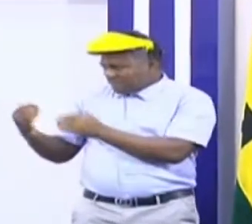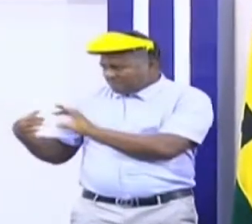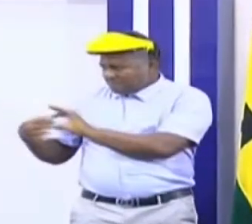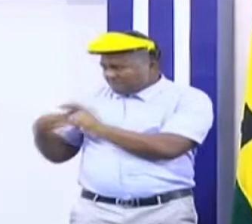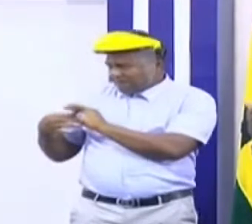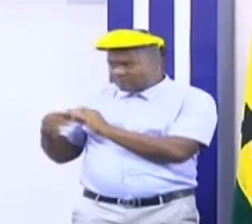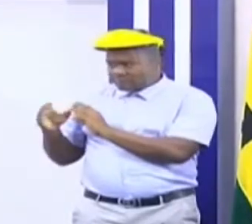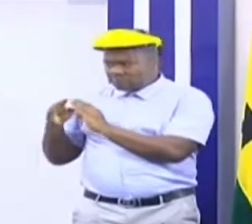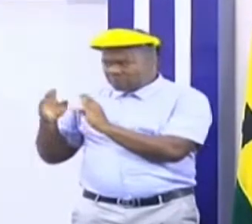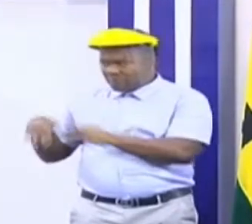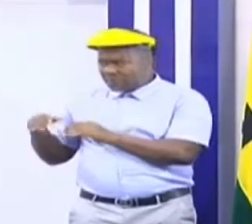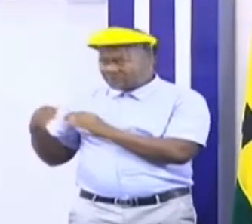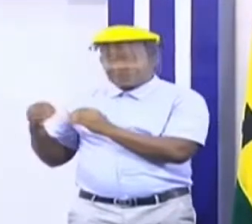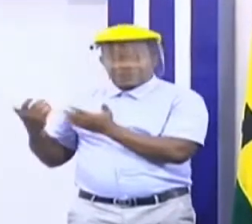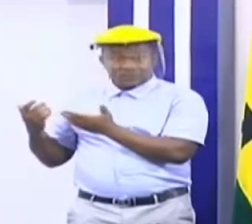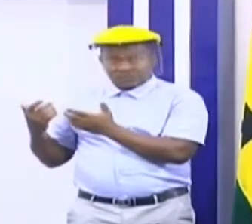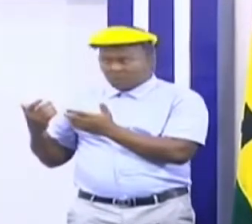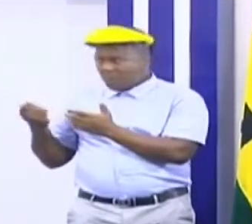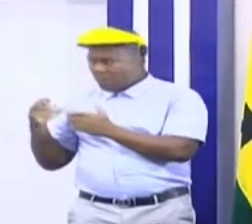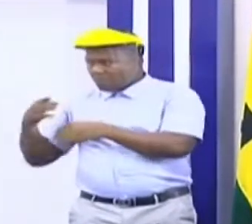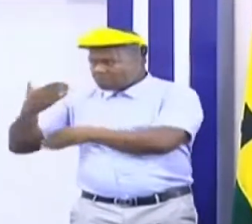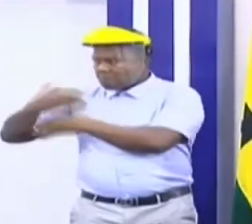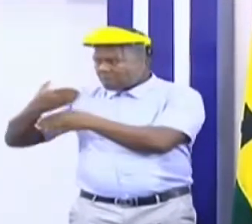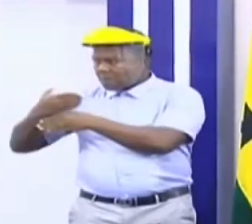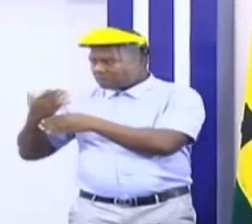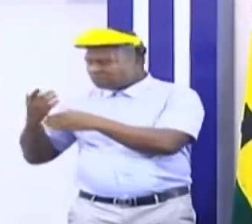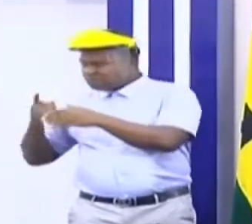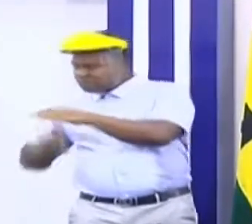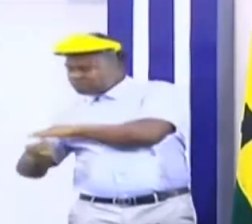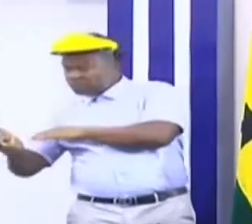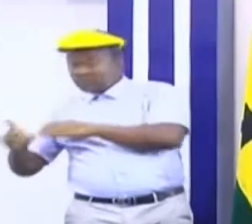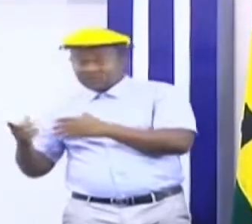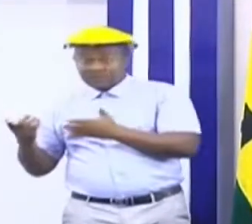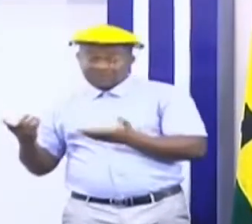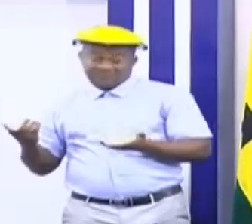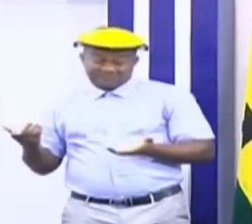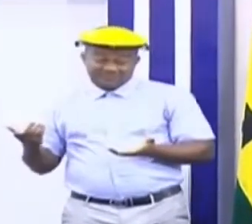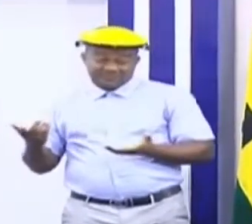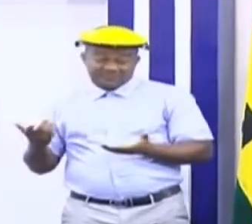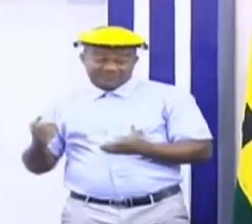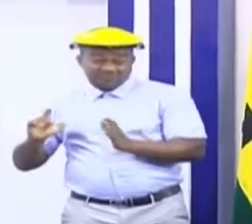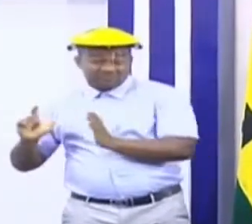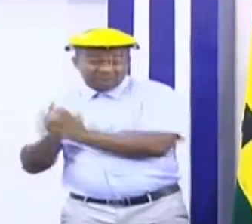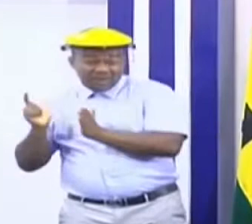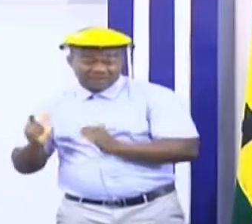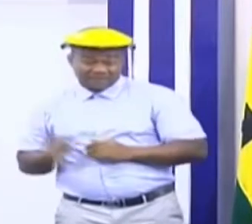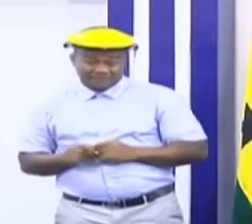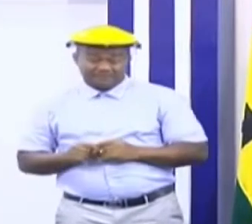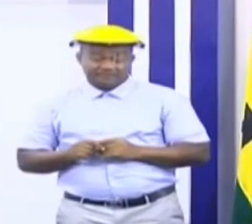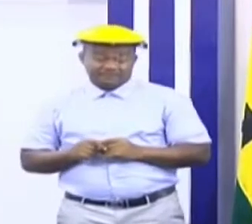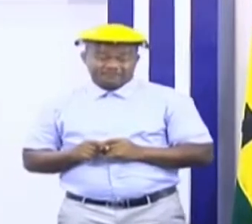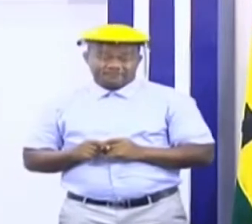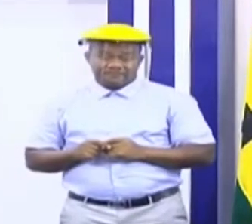these persons who want to come into the jurisdiction illegally. That's the first one. The second one is that,